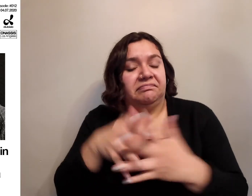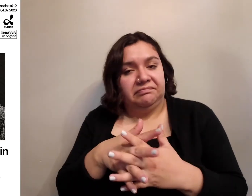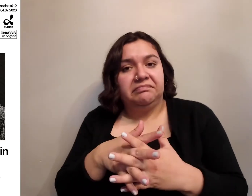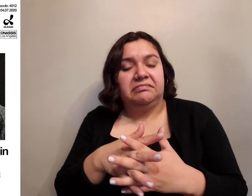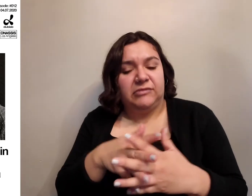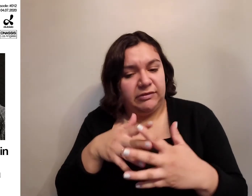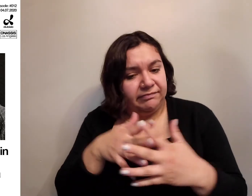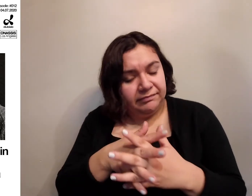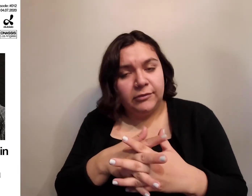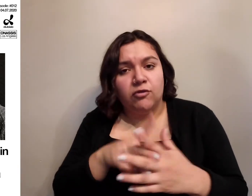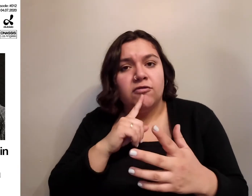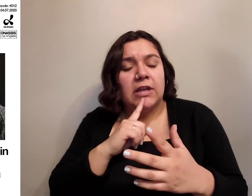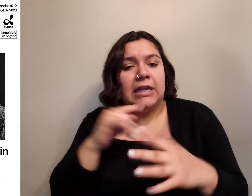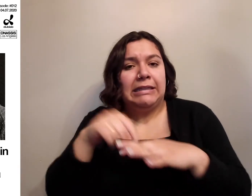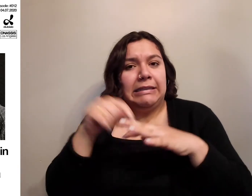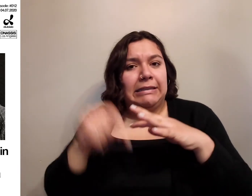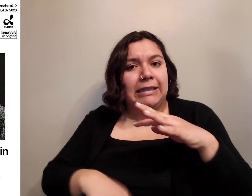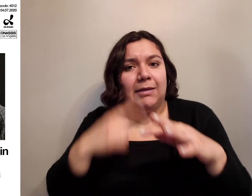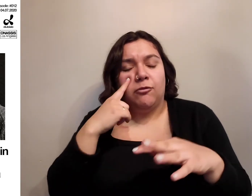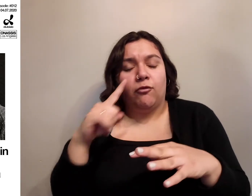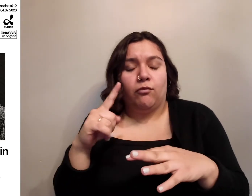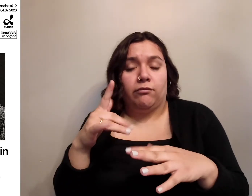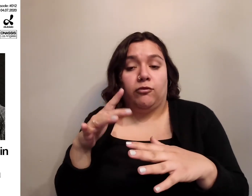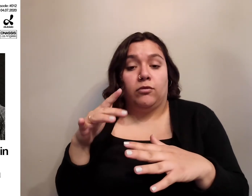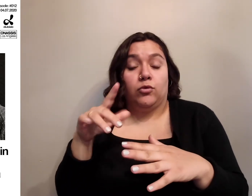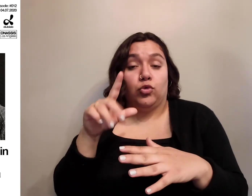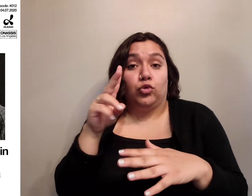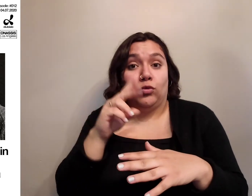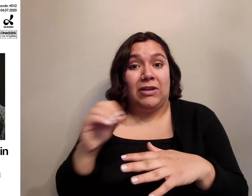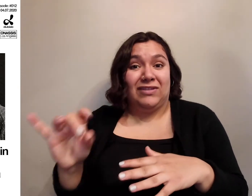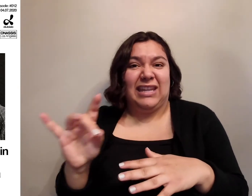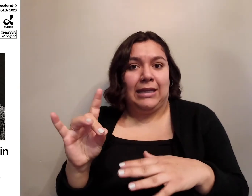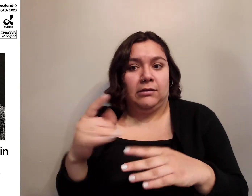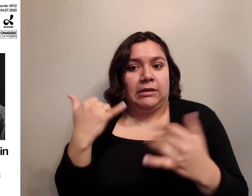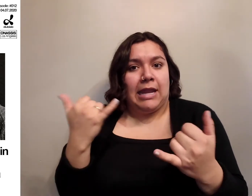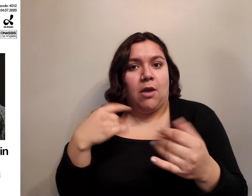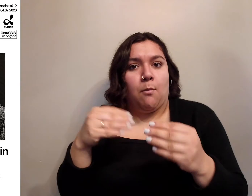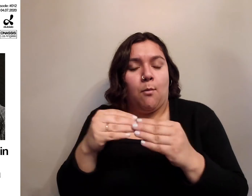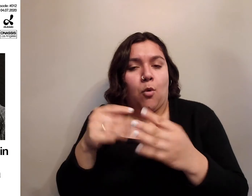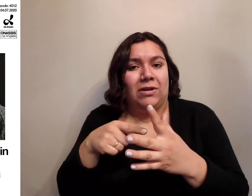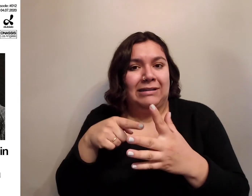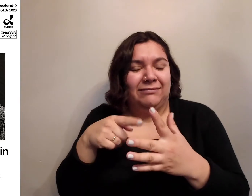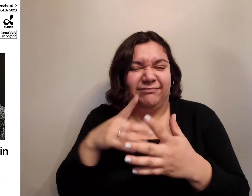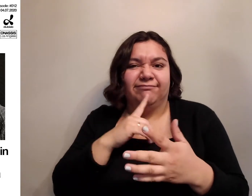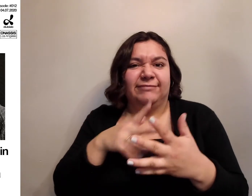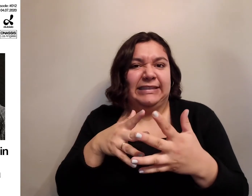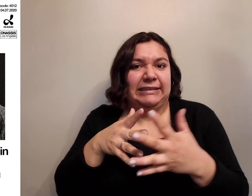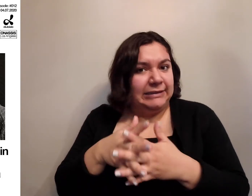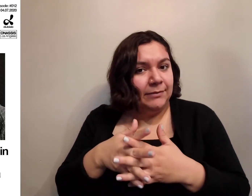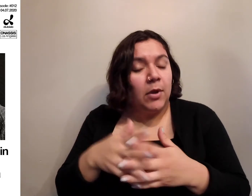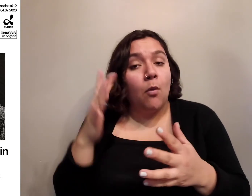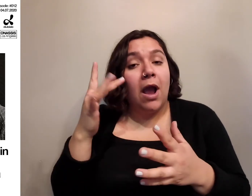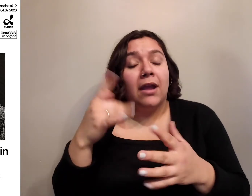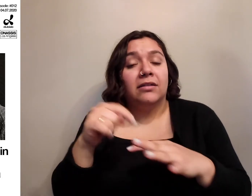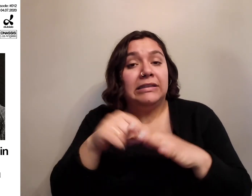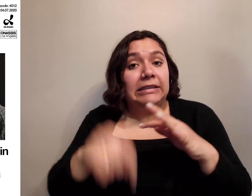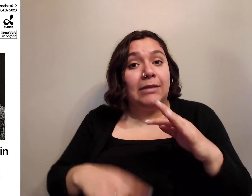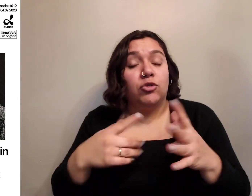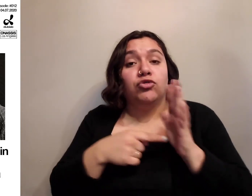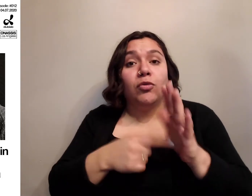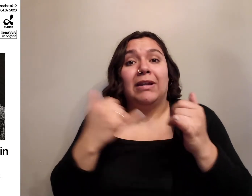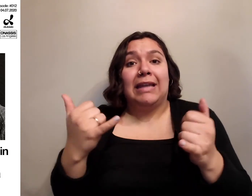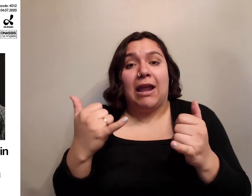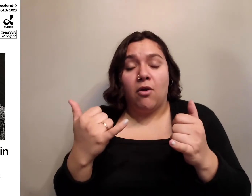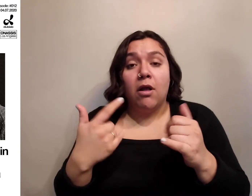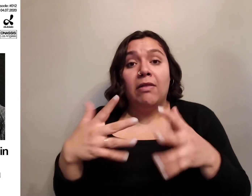even more profound, I would say, than 2008, because it is showing the absolute inability of the American